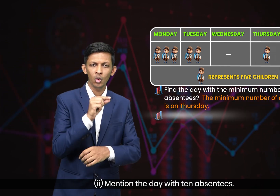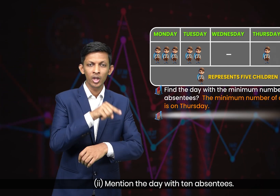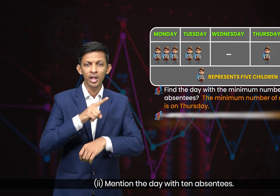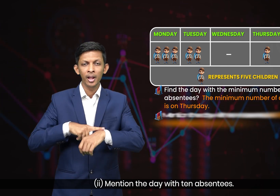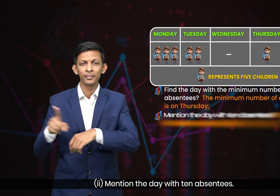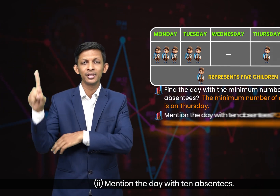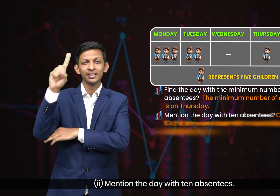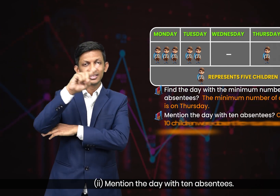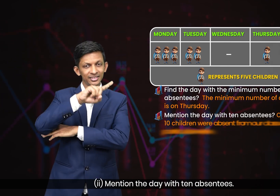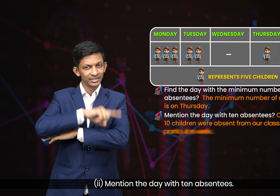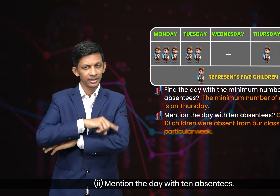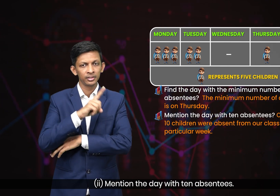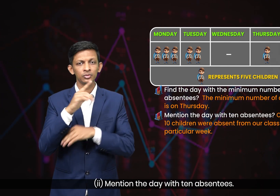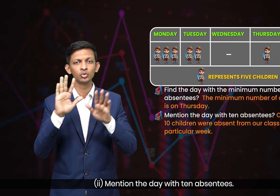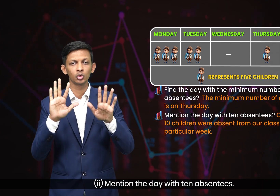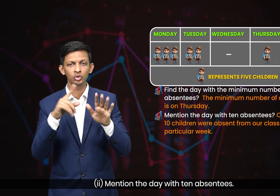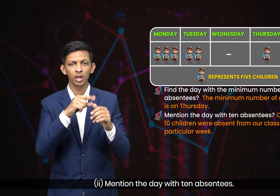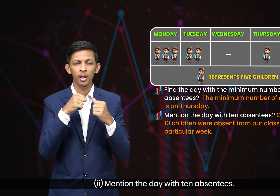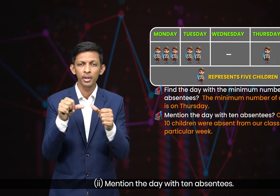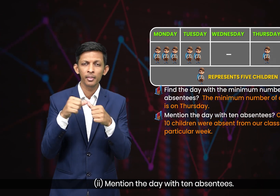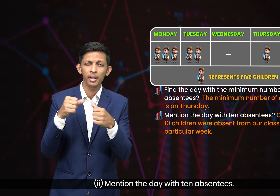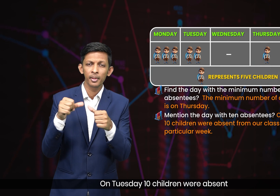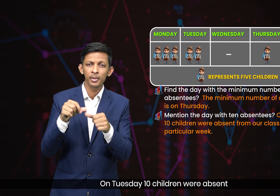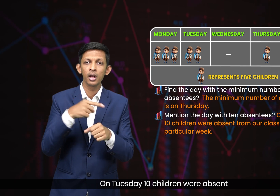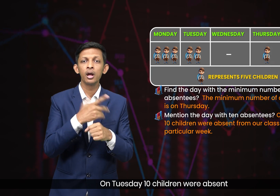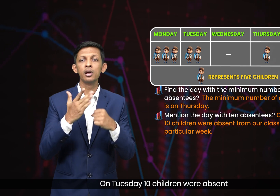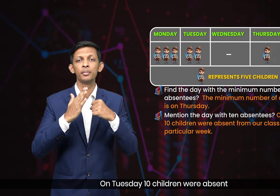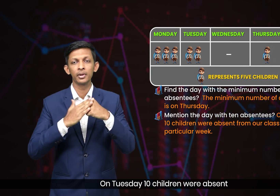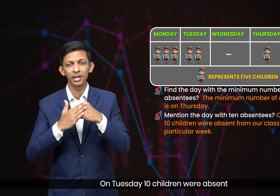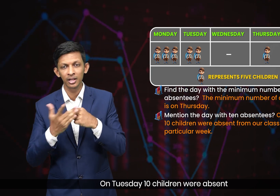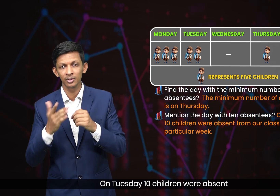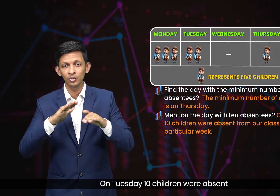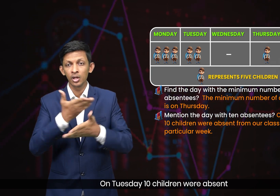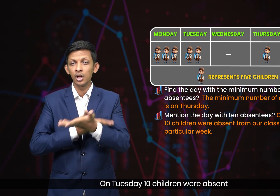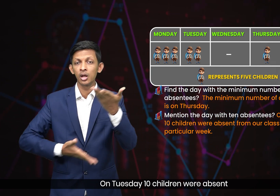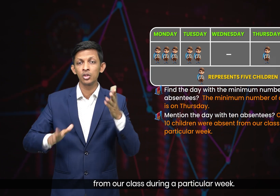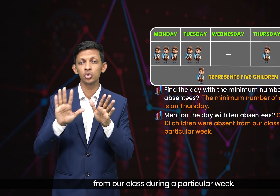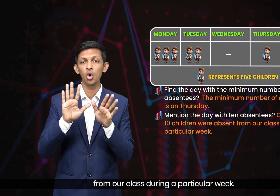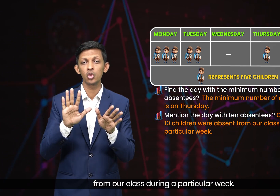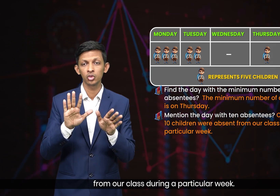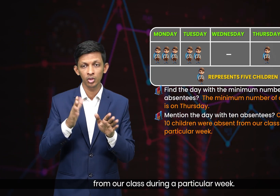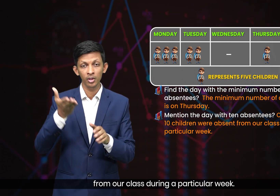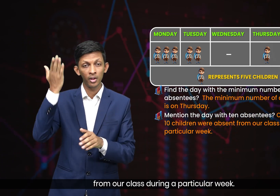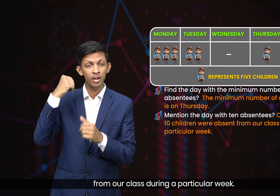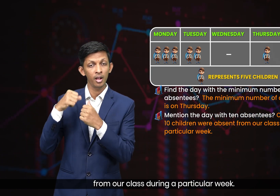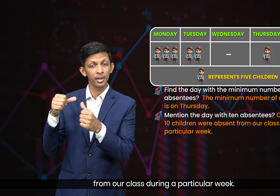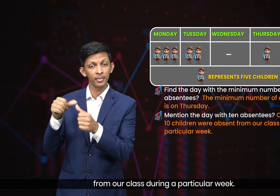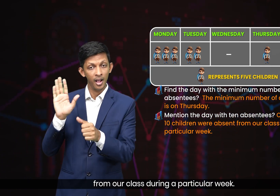Mention the day with 10 absentees. On Tuesday, 10 children were absent from our class during a particular week.